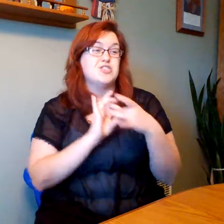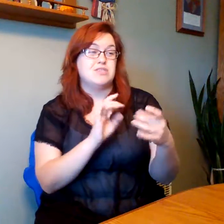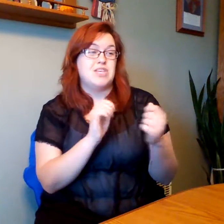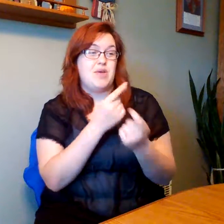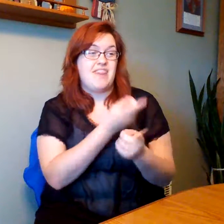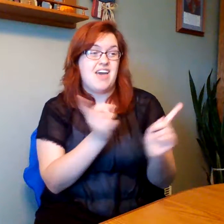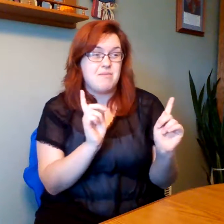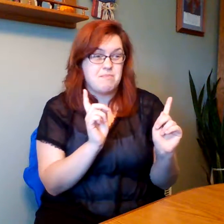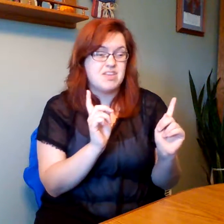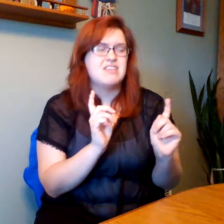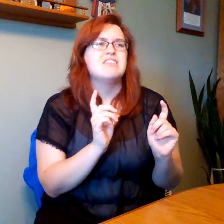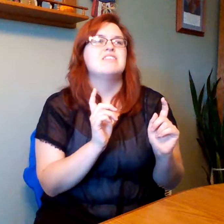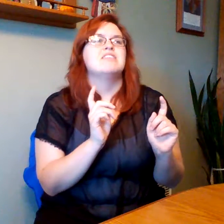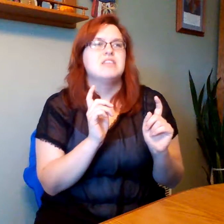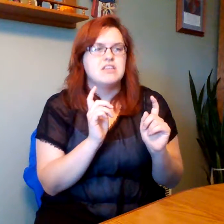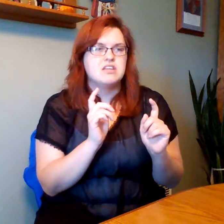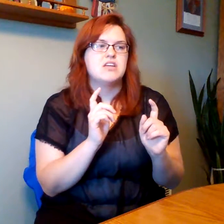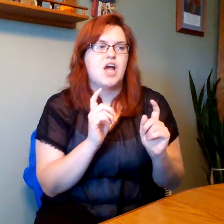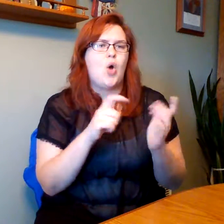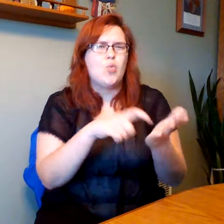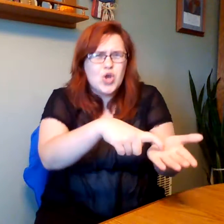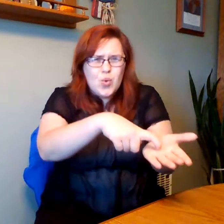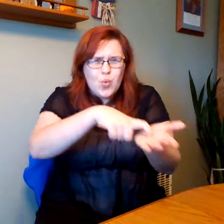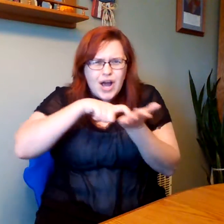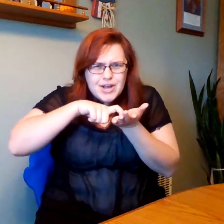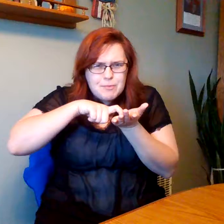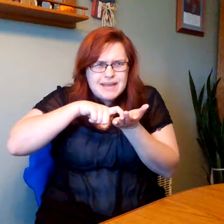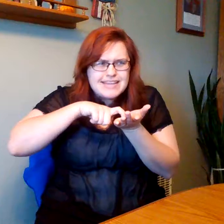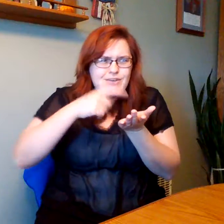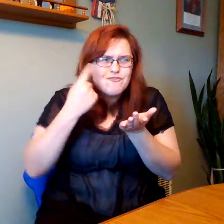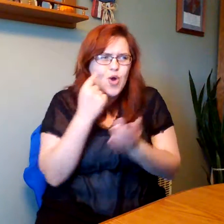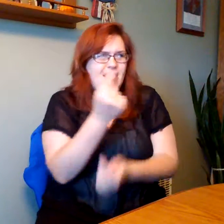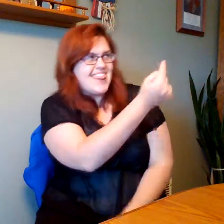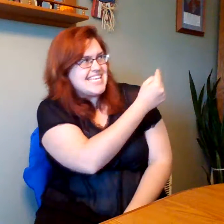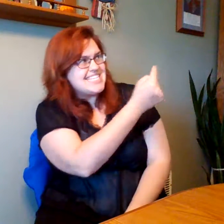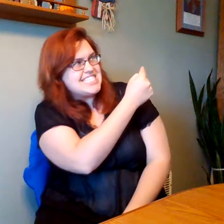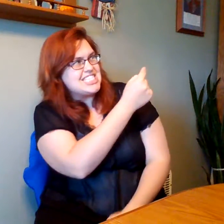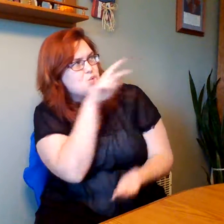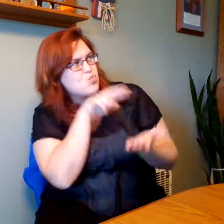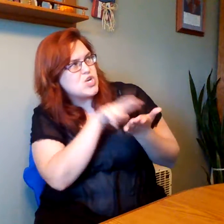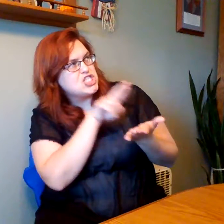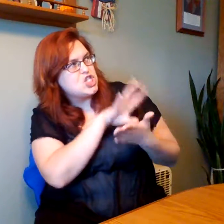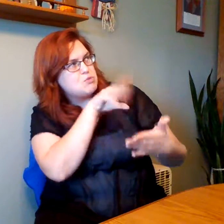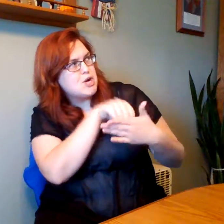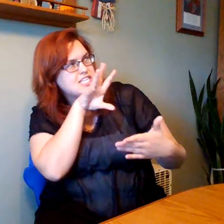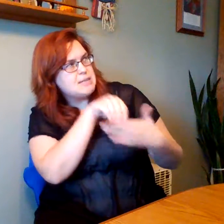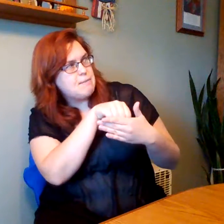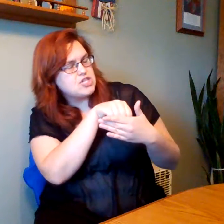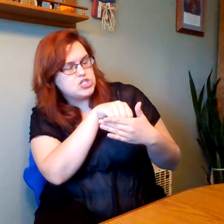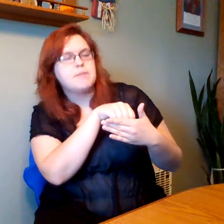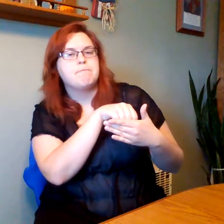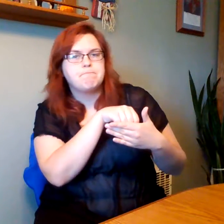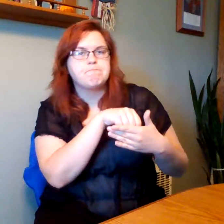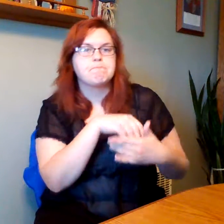participation requirement. And the reason for that is pretty simple. Psychology is a science. It's a laboratory